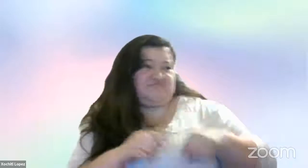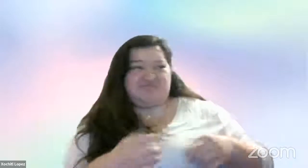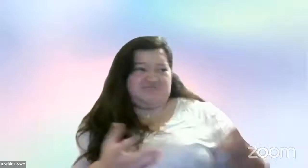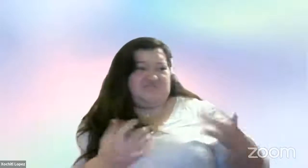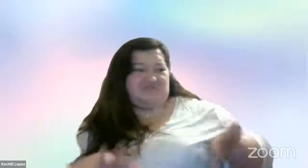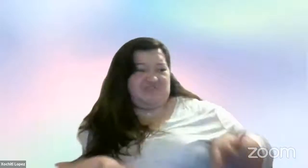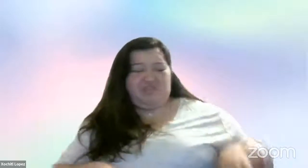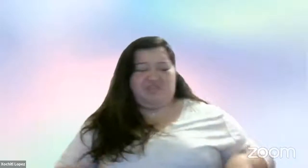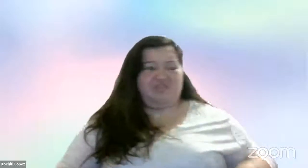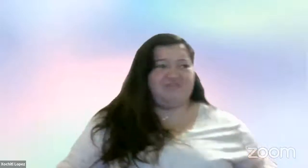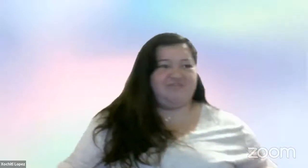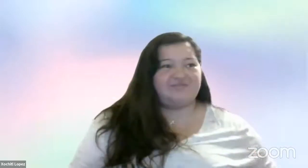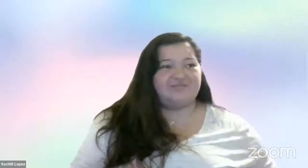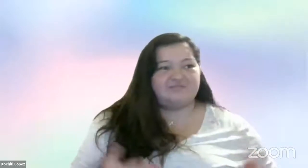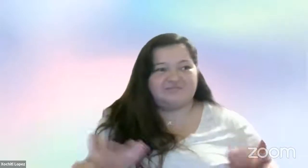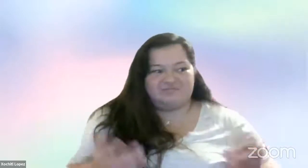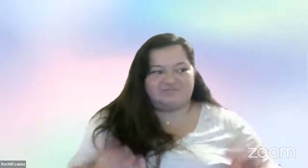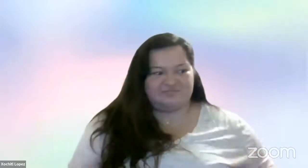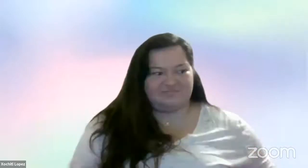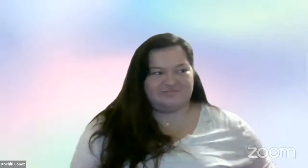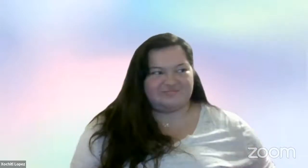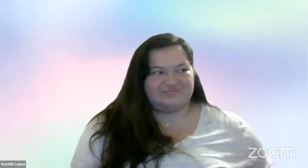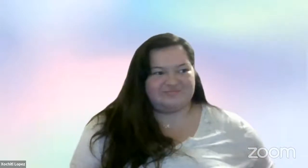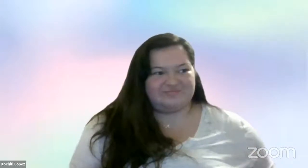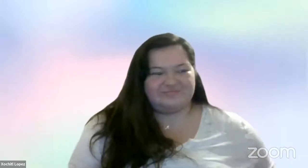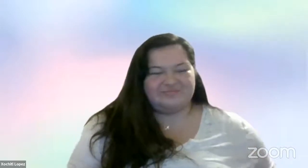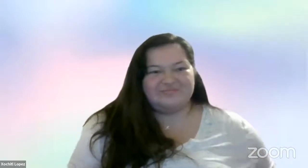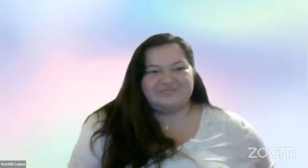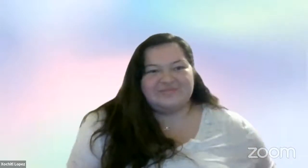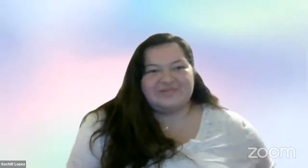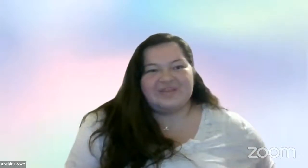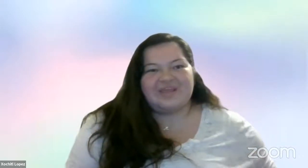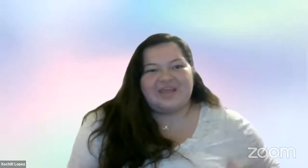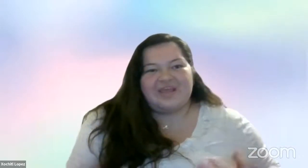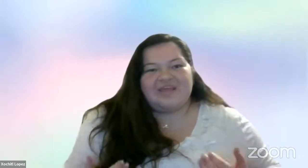how to answer that. I'm like, he can't, he doesn't want to.